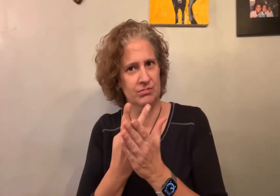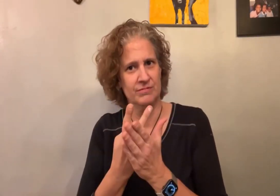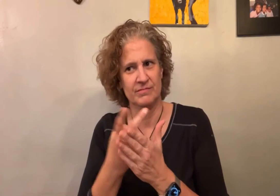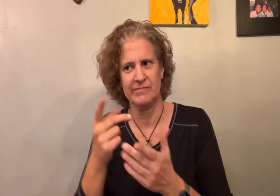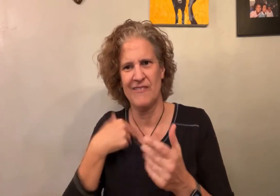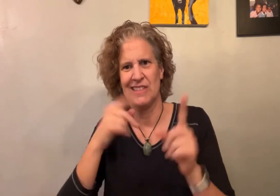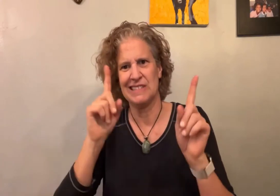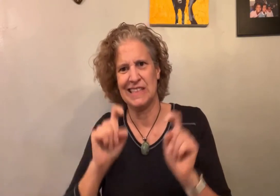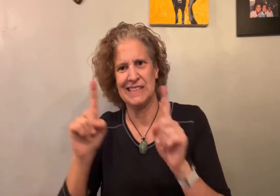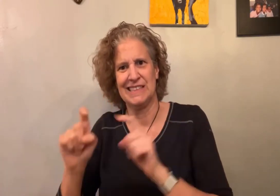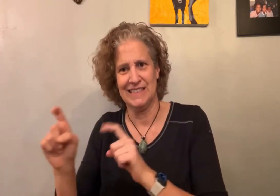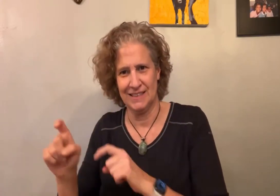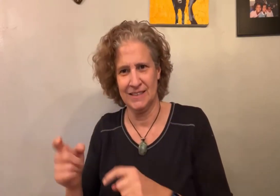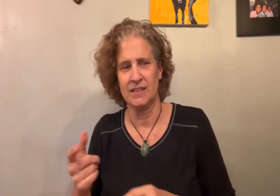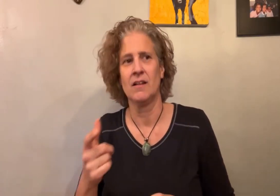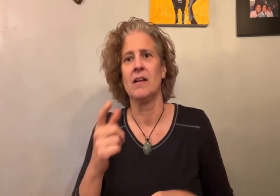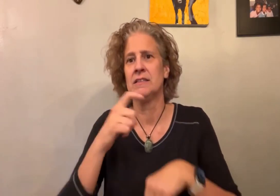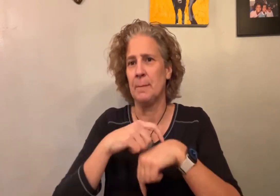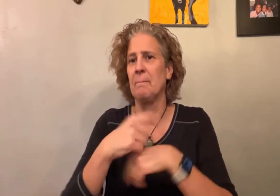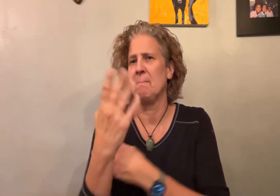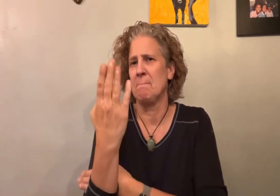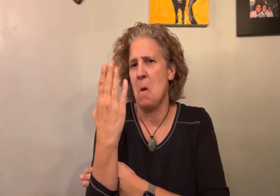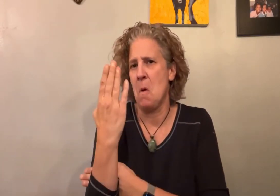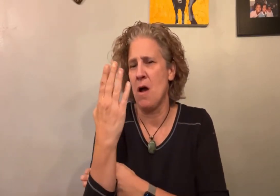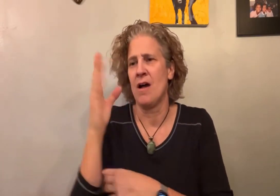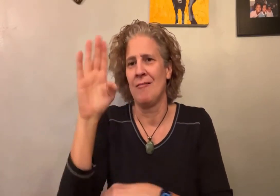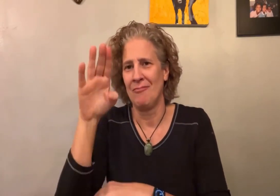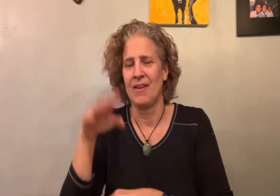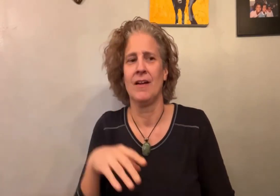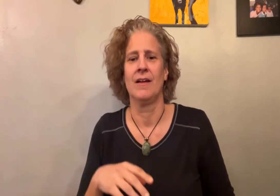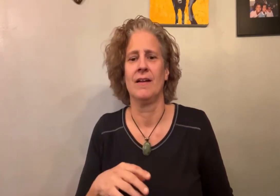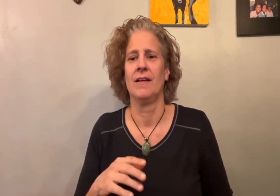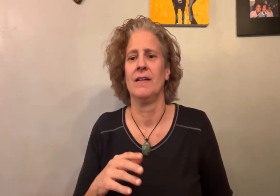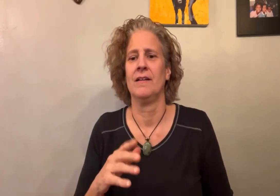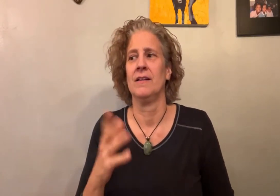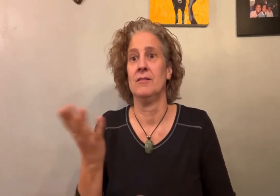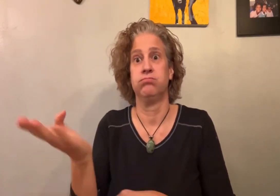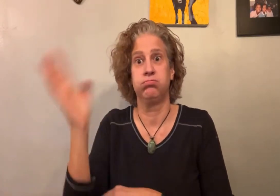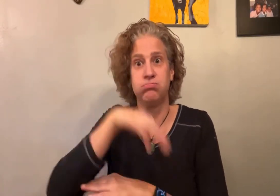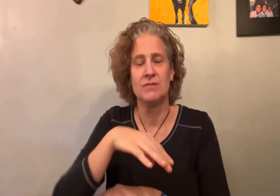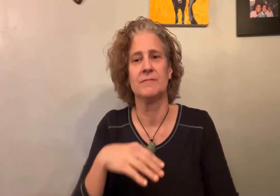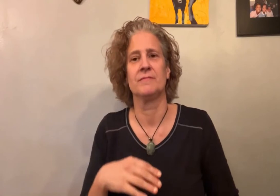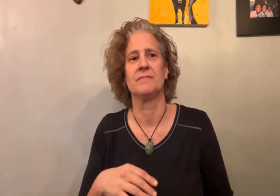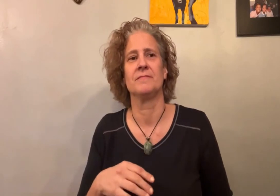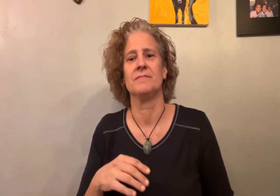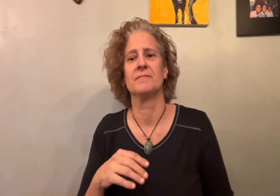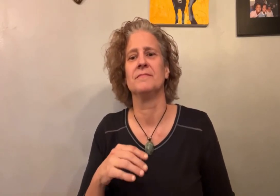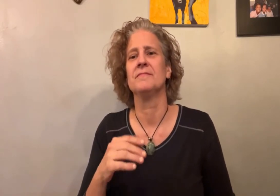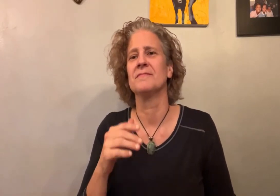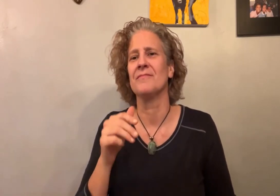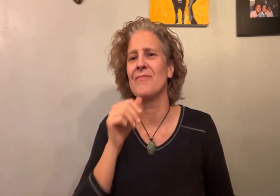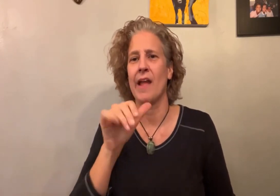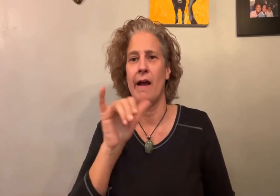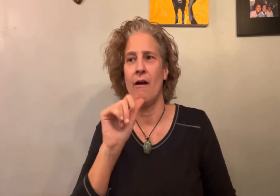functional sense. We're also going to talk about temporal aspects. For example, whether something lasts